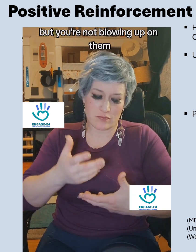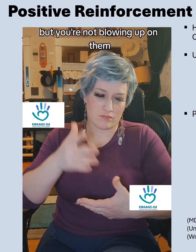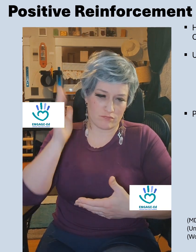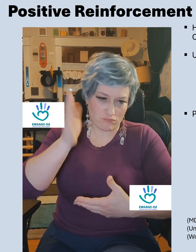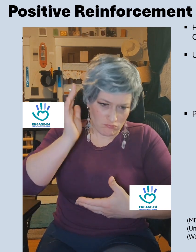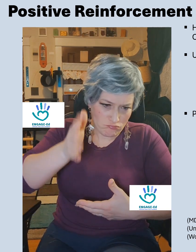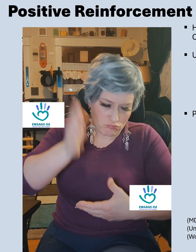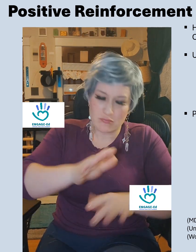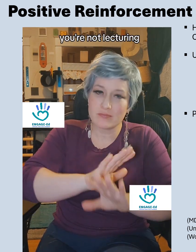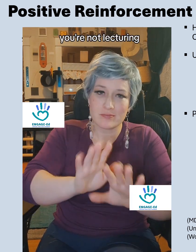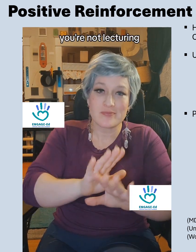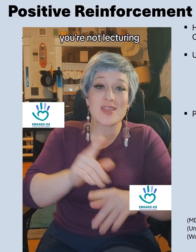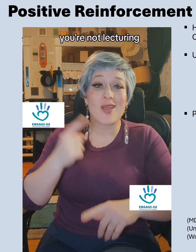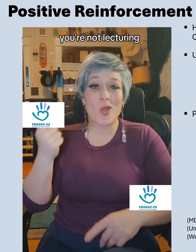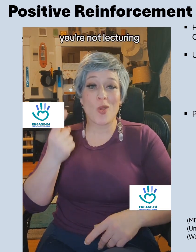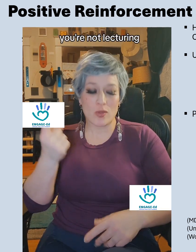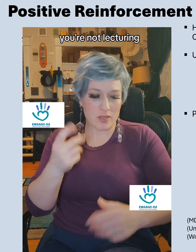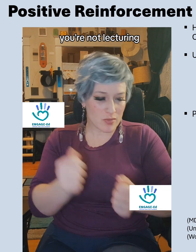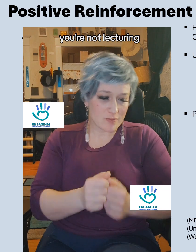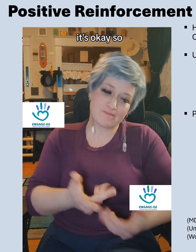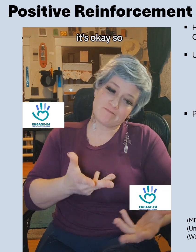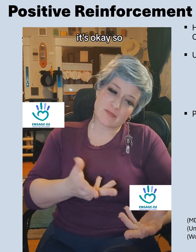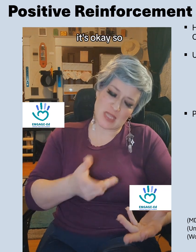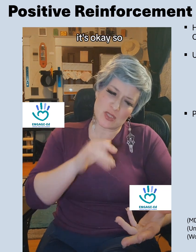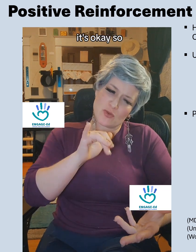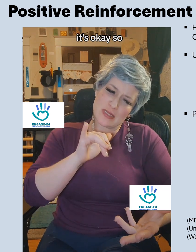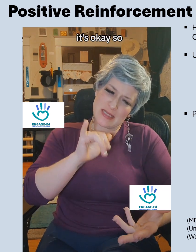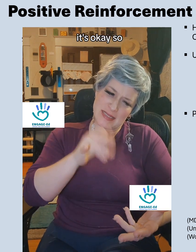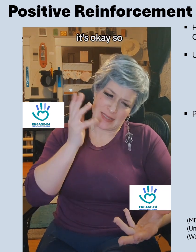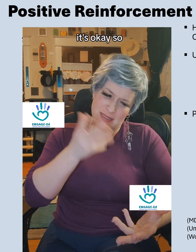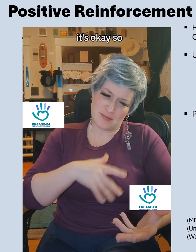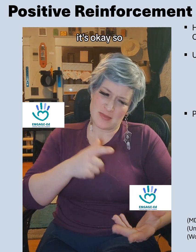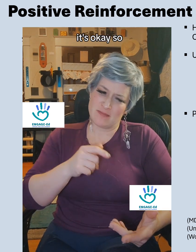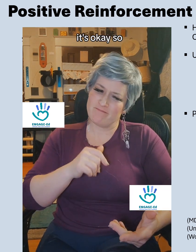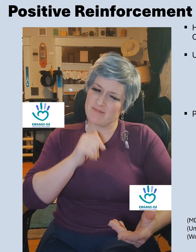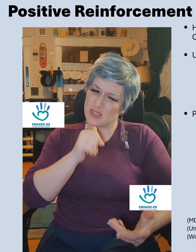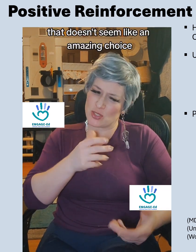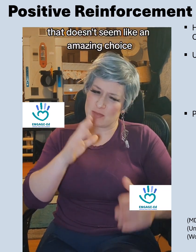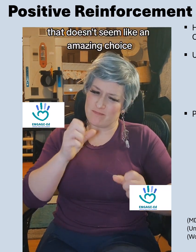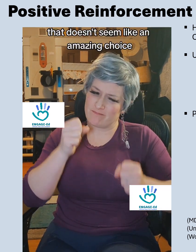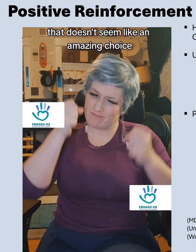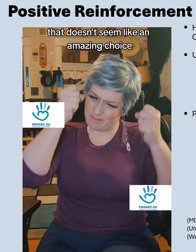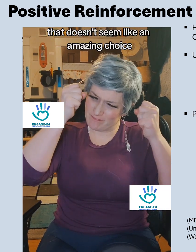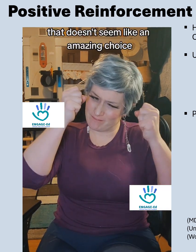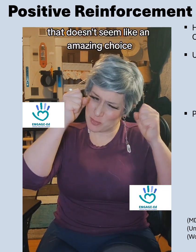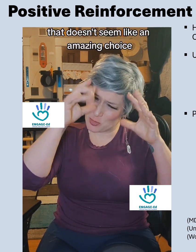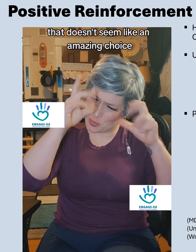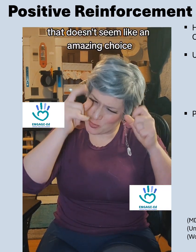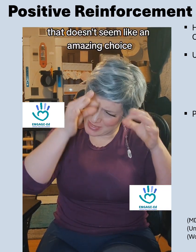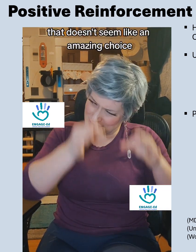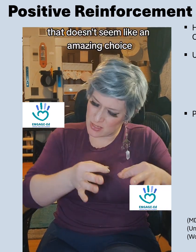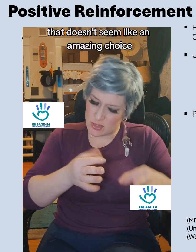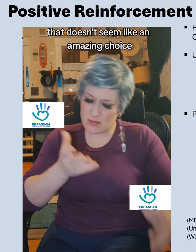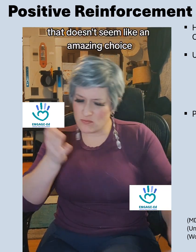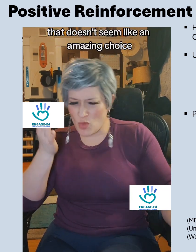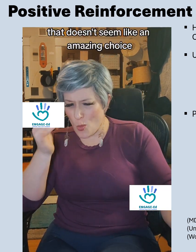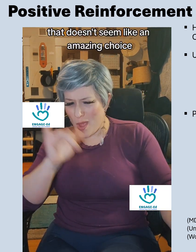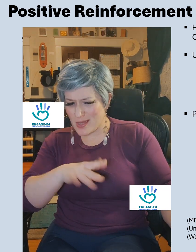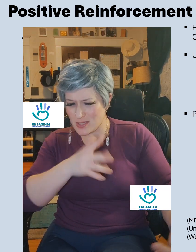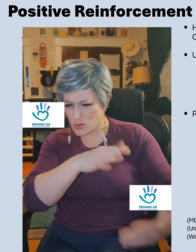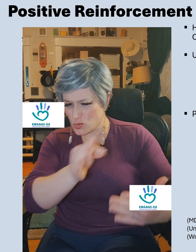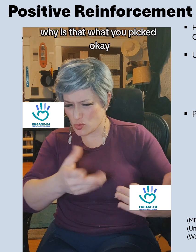them. You're not lecturing. It's, oh, okay, so that doesn't seem like an amazing